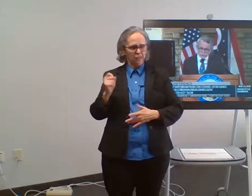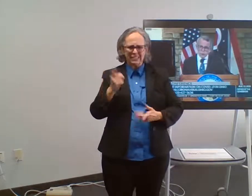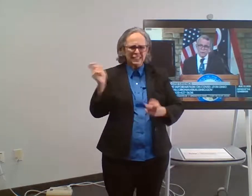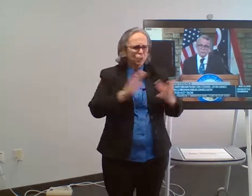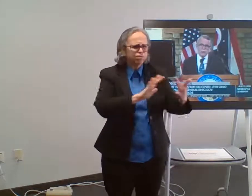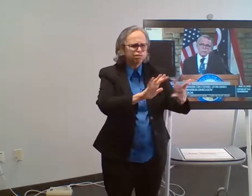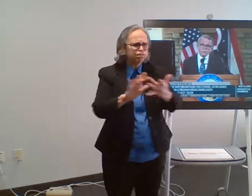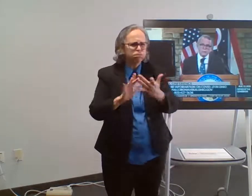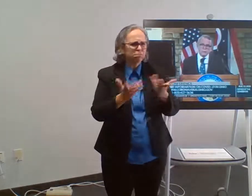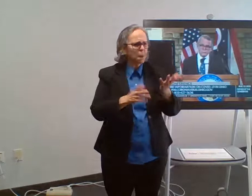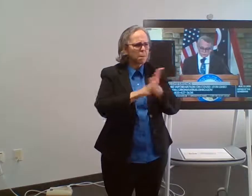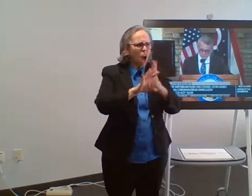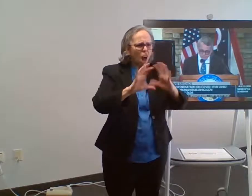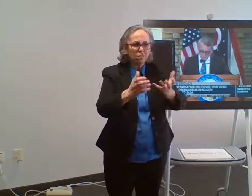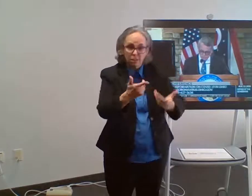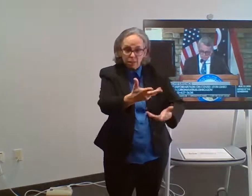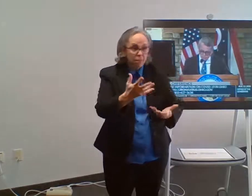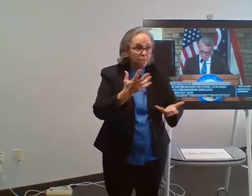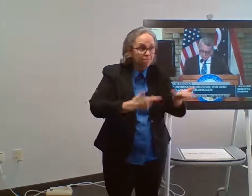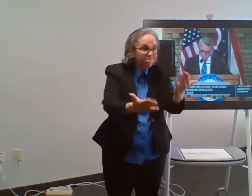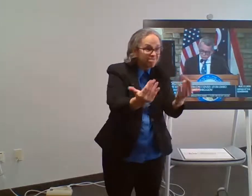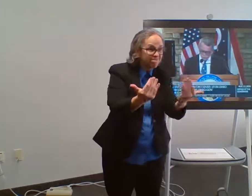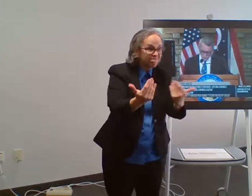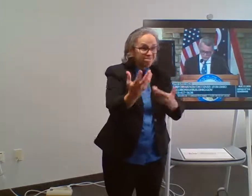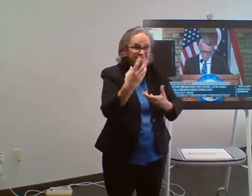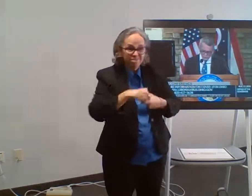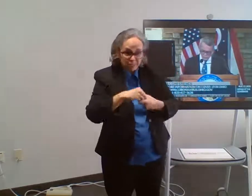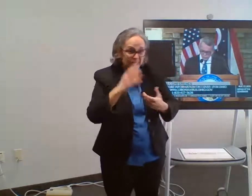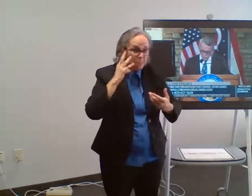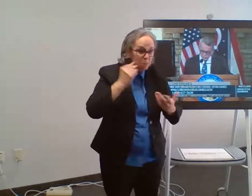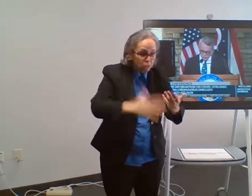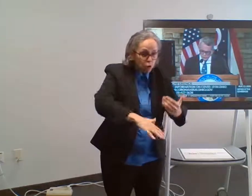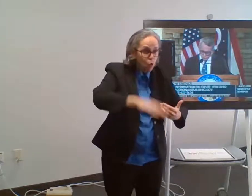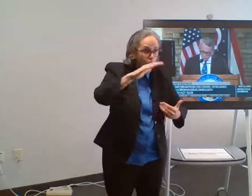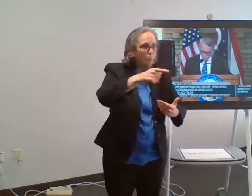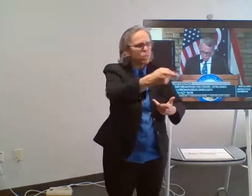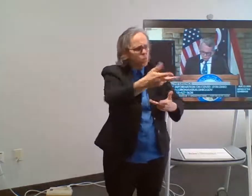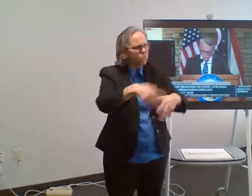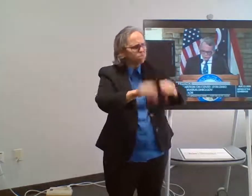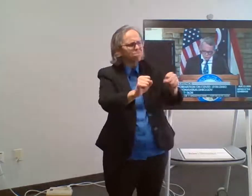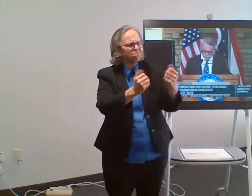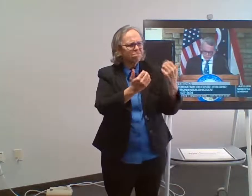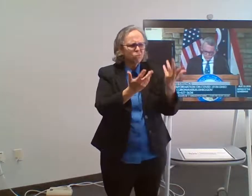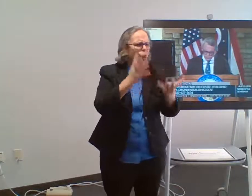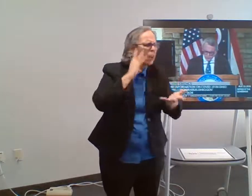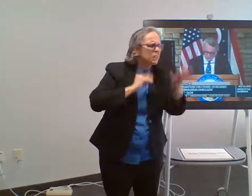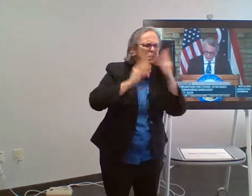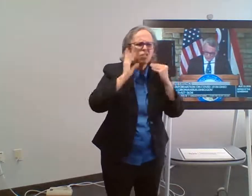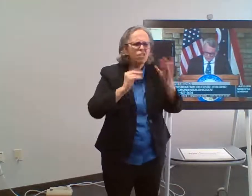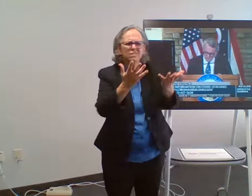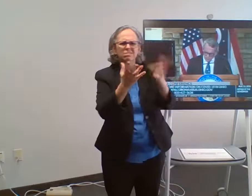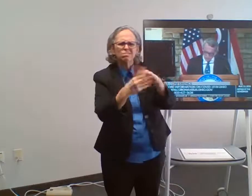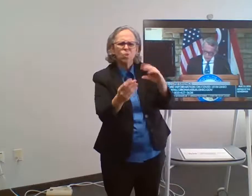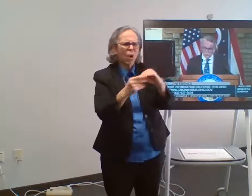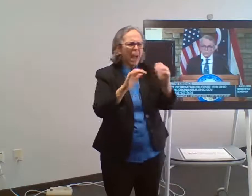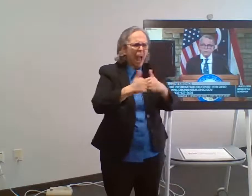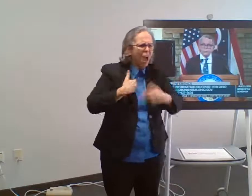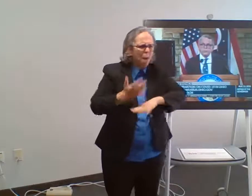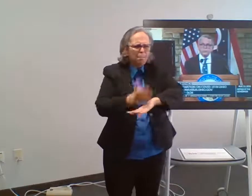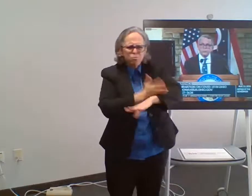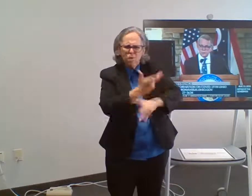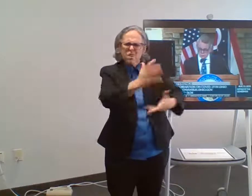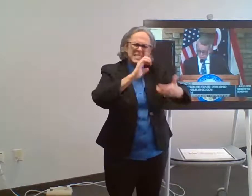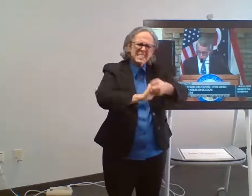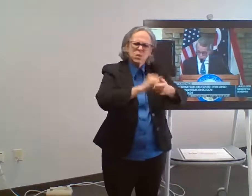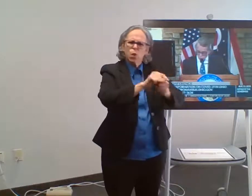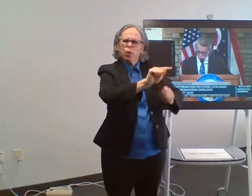themselves, the child service system themselves, to better understand their experiences and to work in partnership to develop systemic solutions